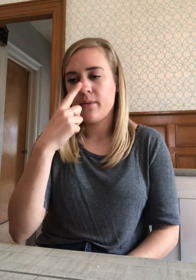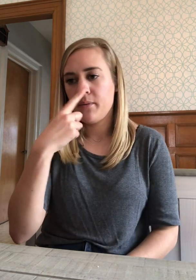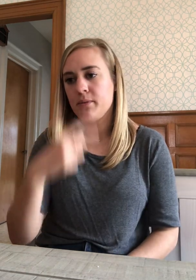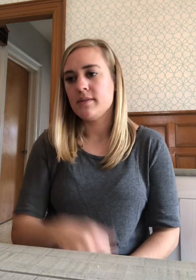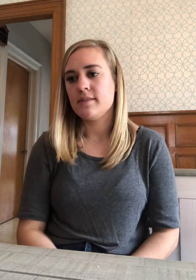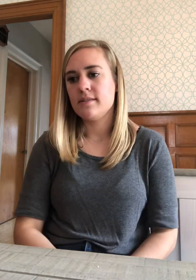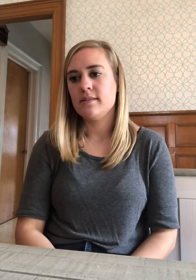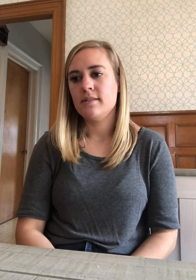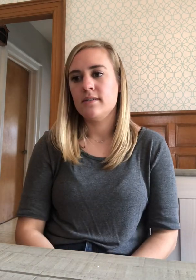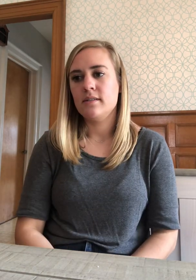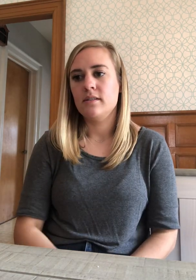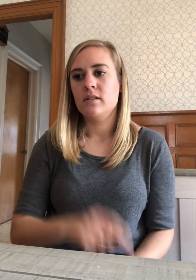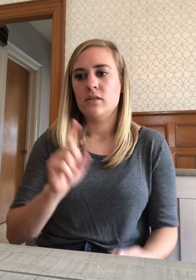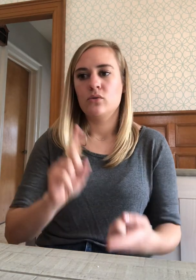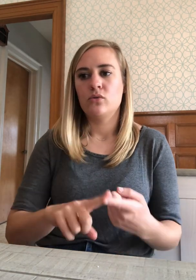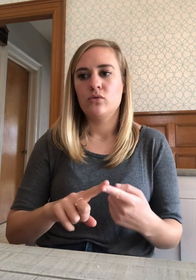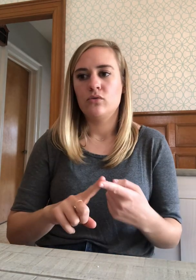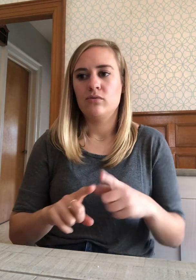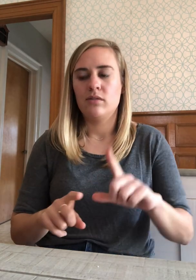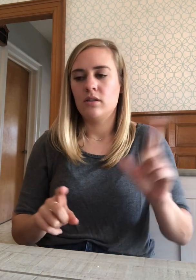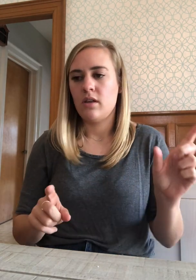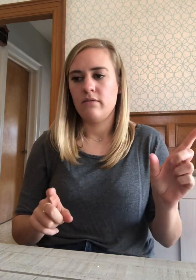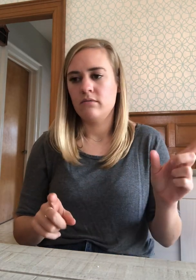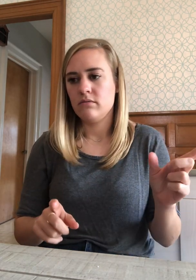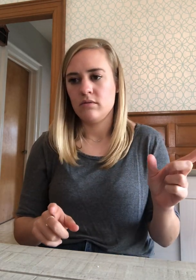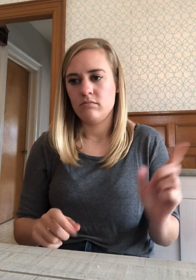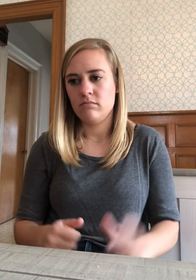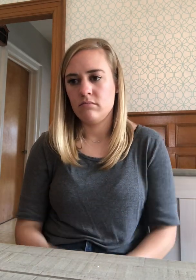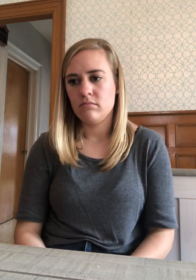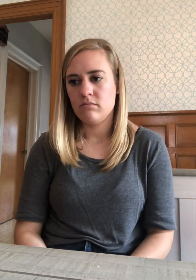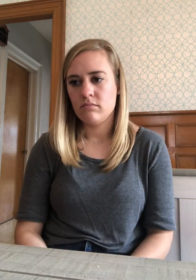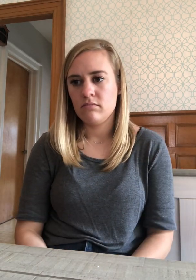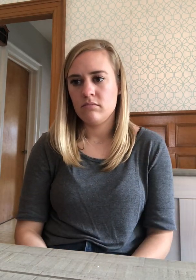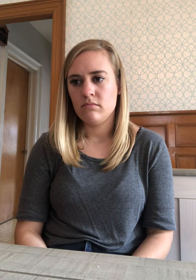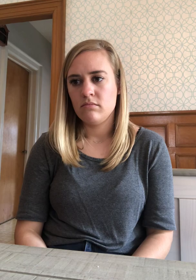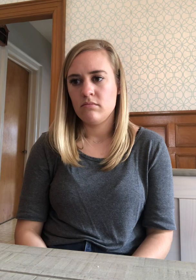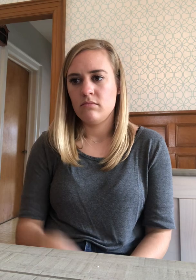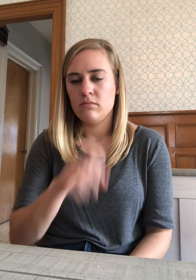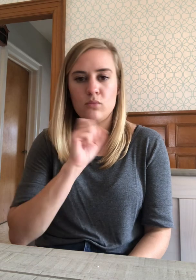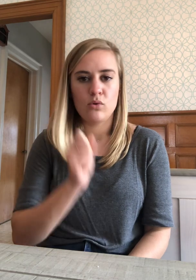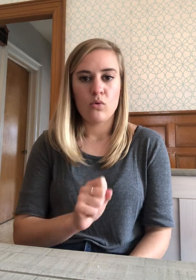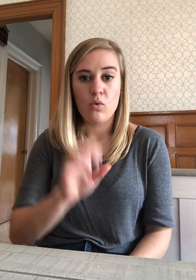down toward the left of the field. This was an old case back from when I was a resident.